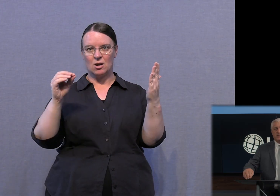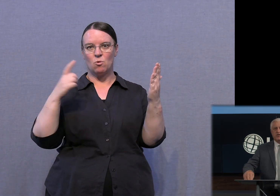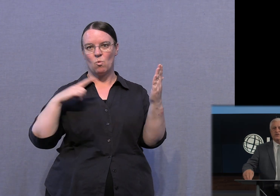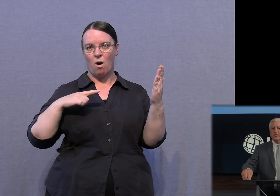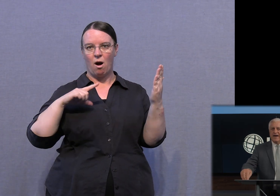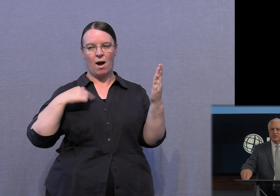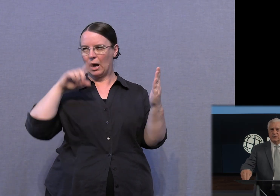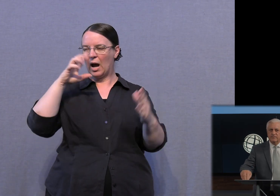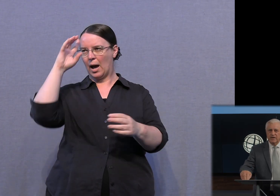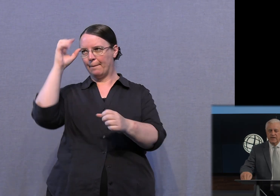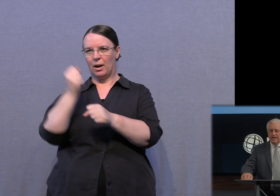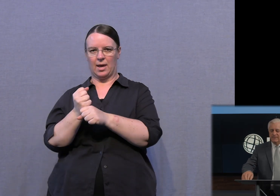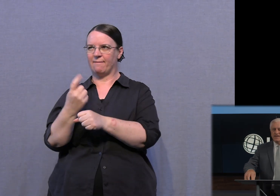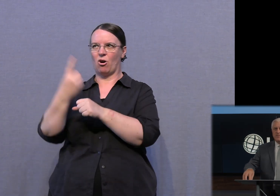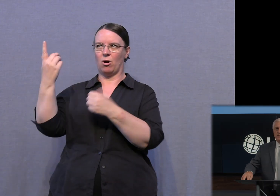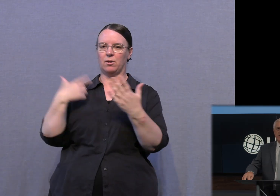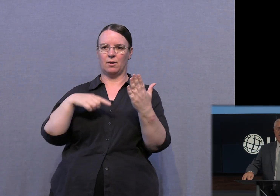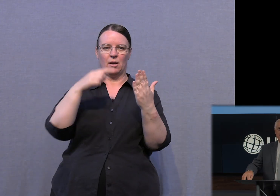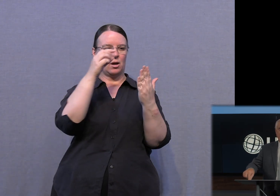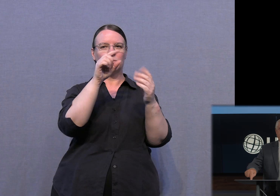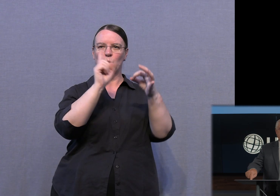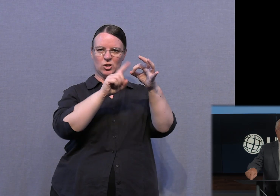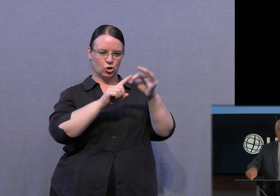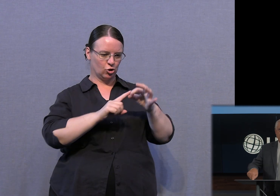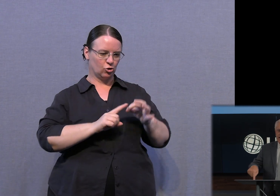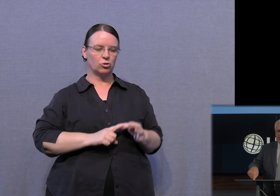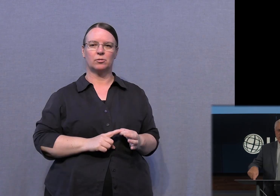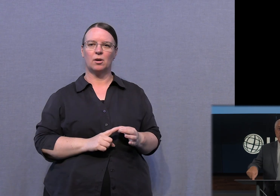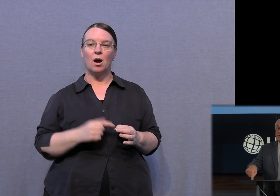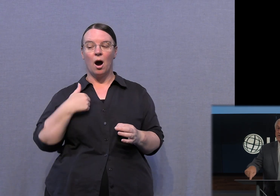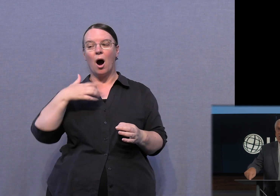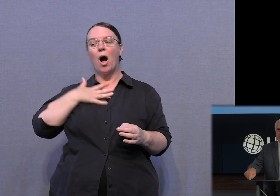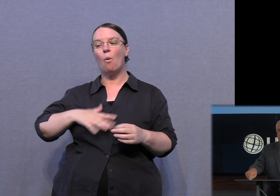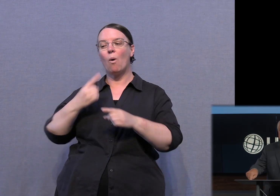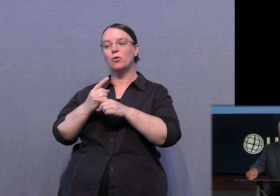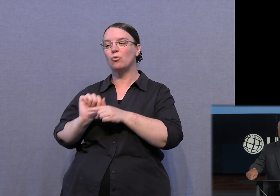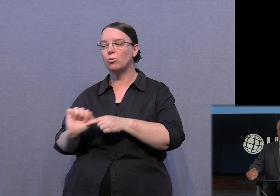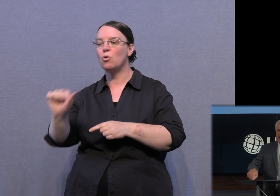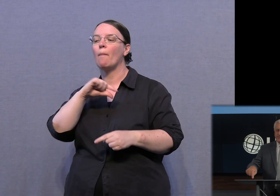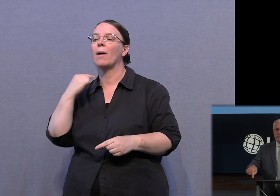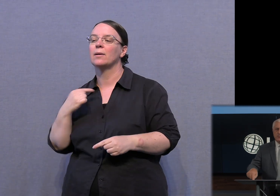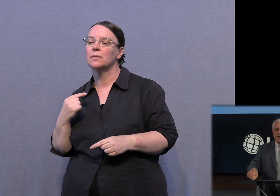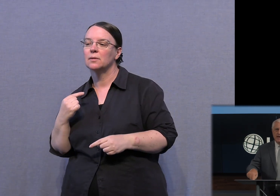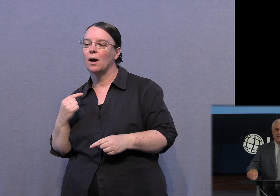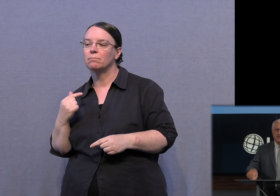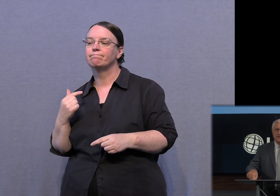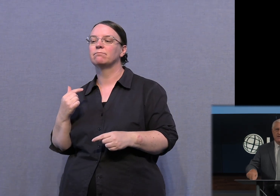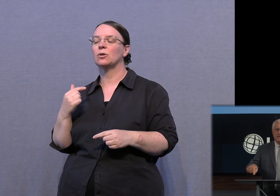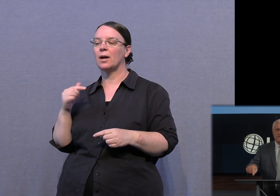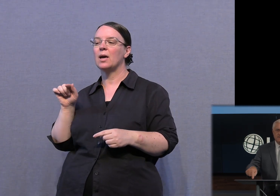but I want to talk to your pastor. And if he expects me to come back, he's going to have to answer those 50 questions. He's going to have to